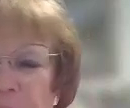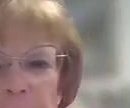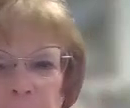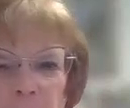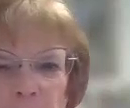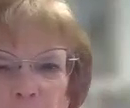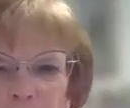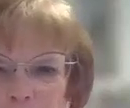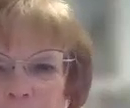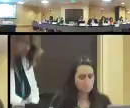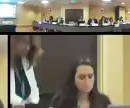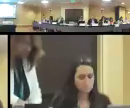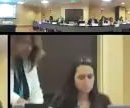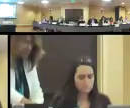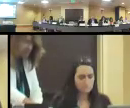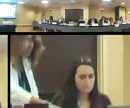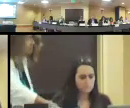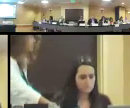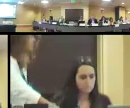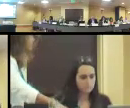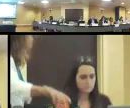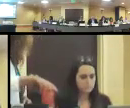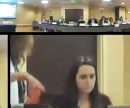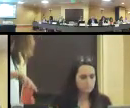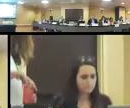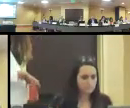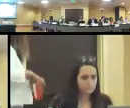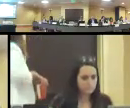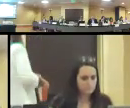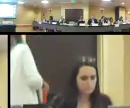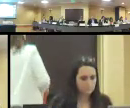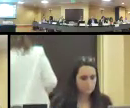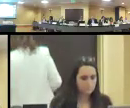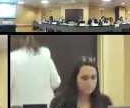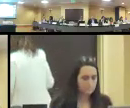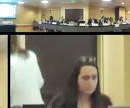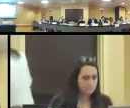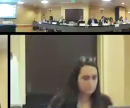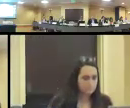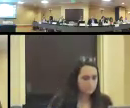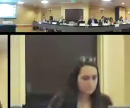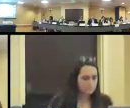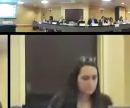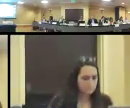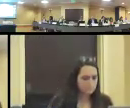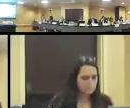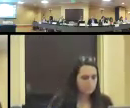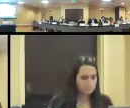I'll jump in real quick. Oh, you know what? Hold on a second, Senator Warnick. We're either not hearing me there with it. Just a